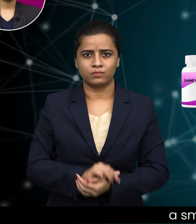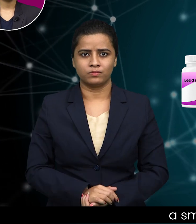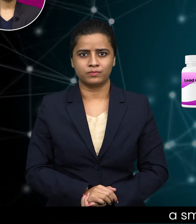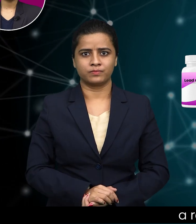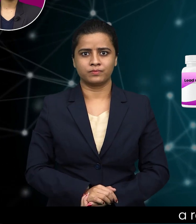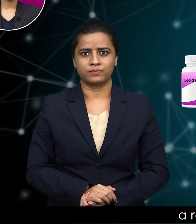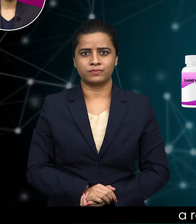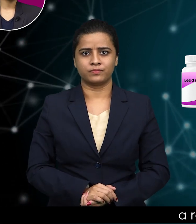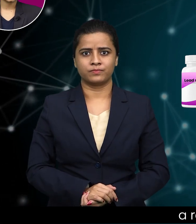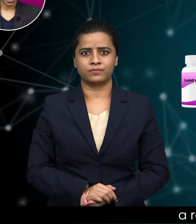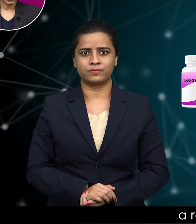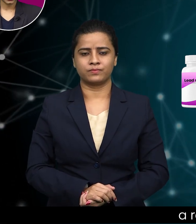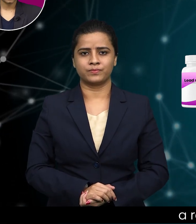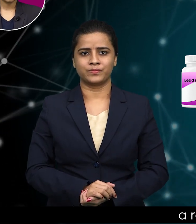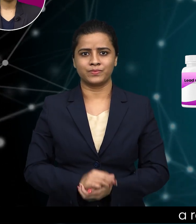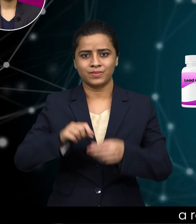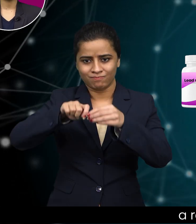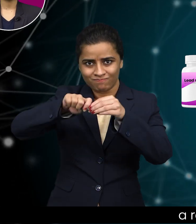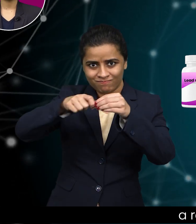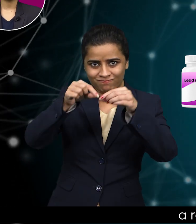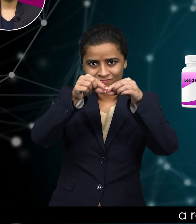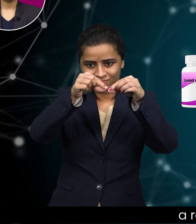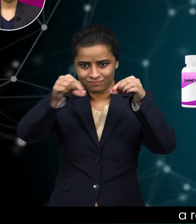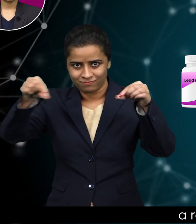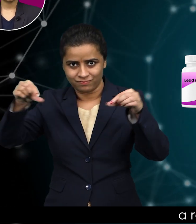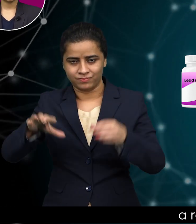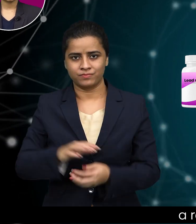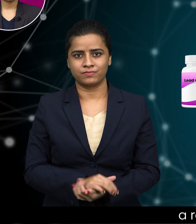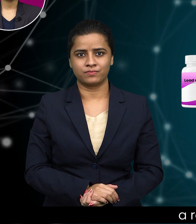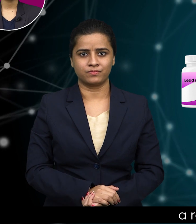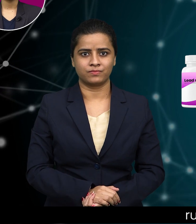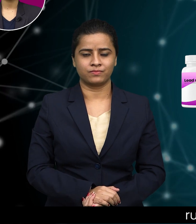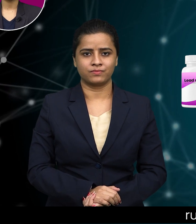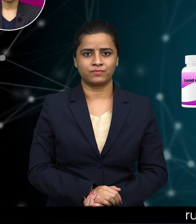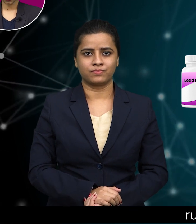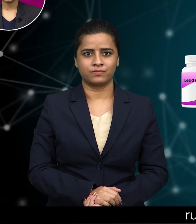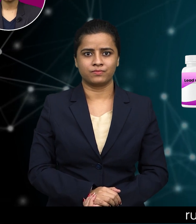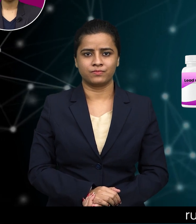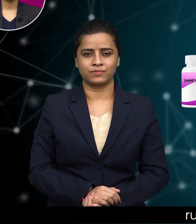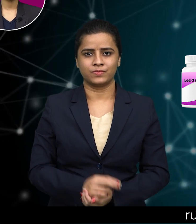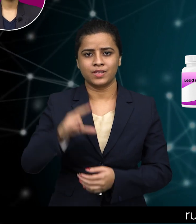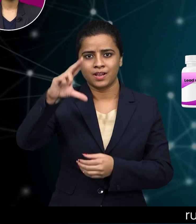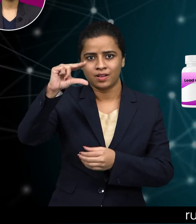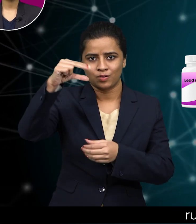a retort stand, rubber cork,